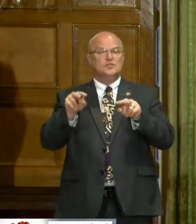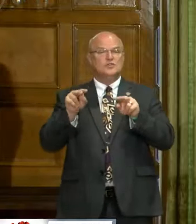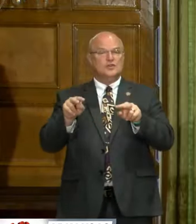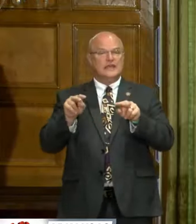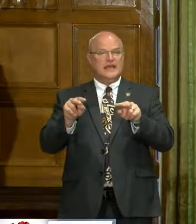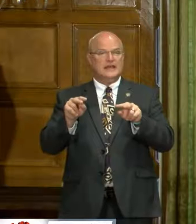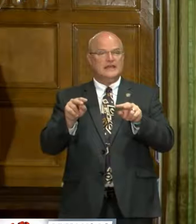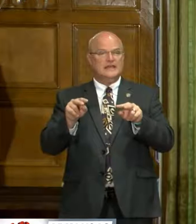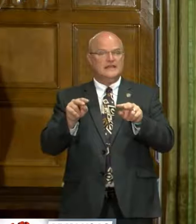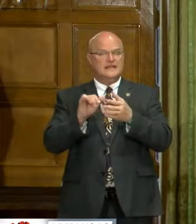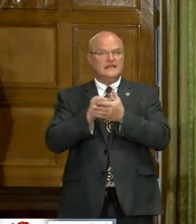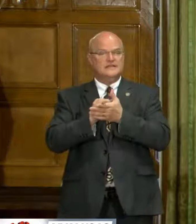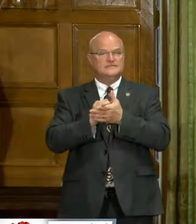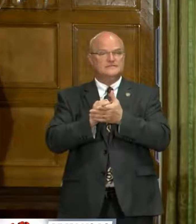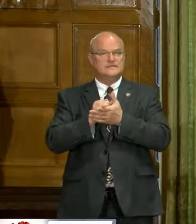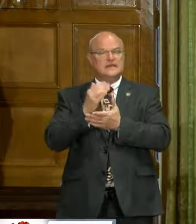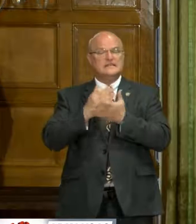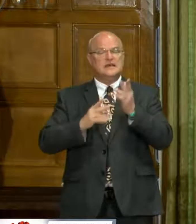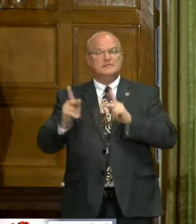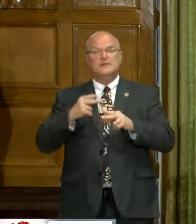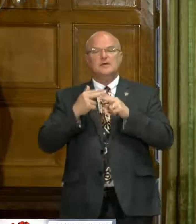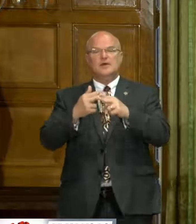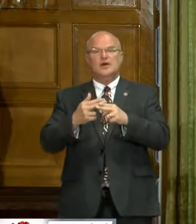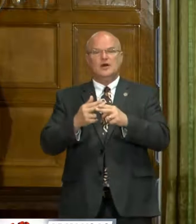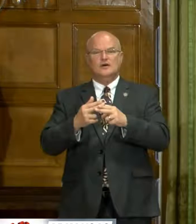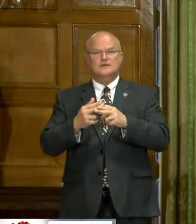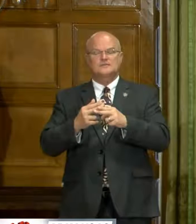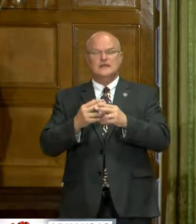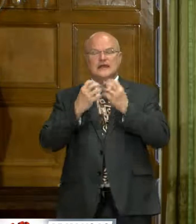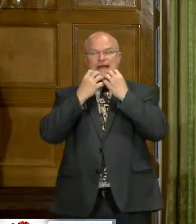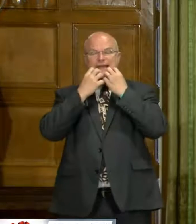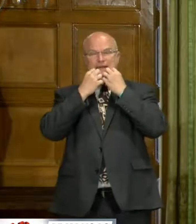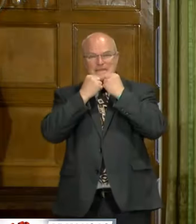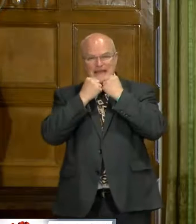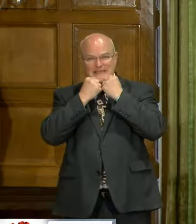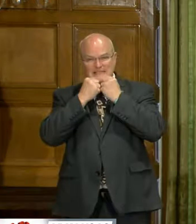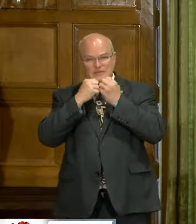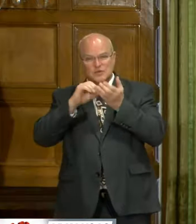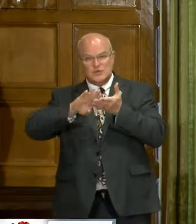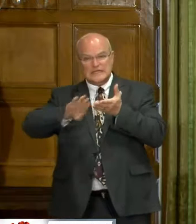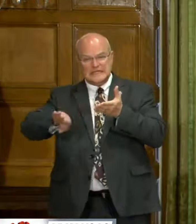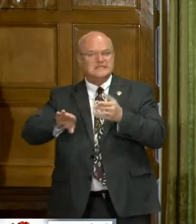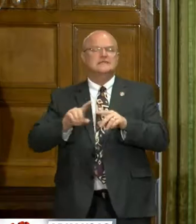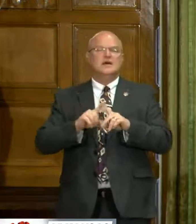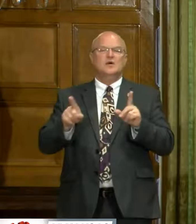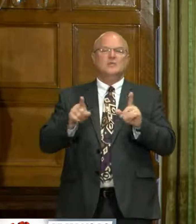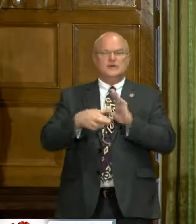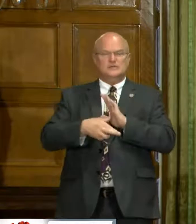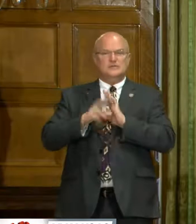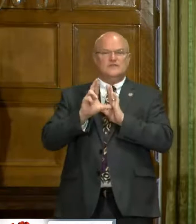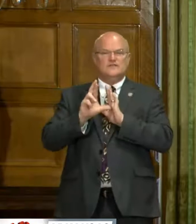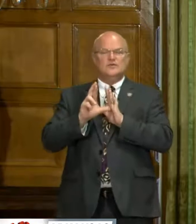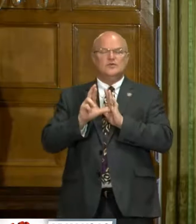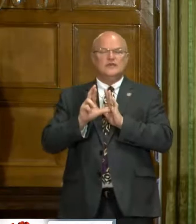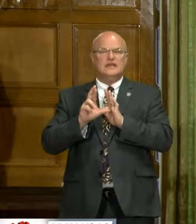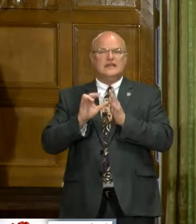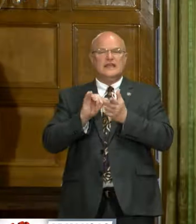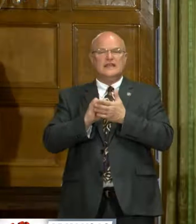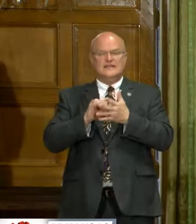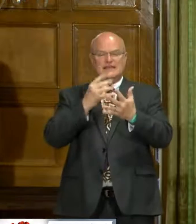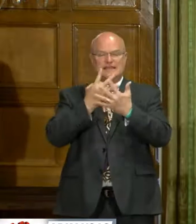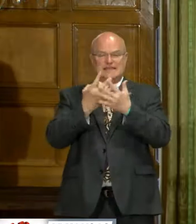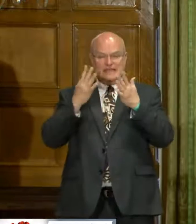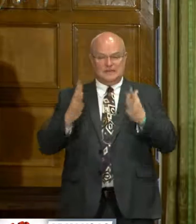at as some people call it, compassionate release, but it's reviewing